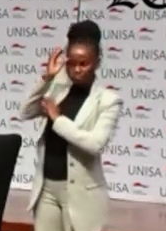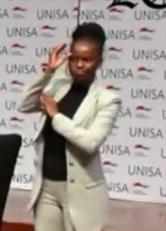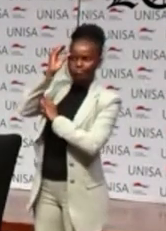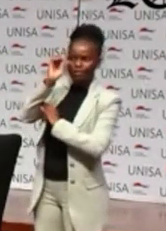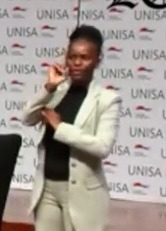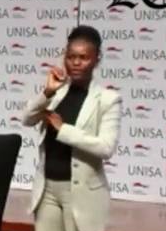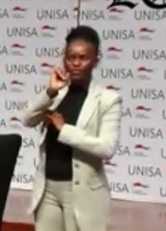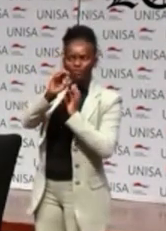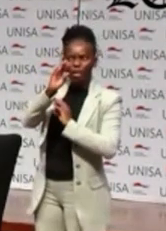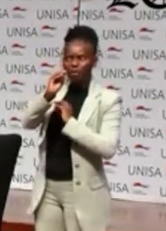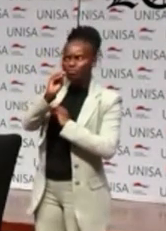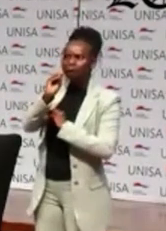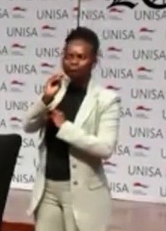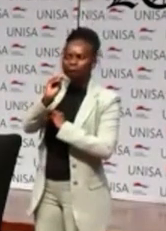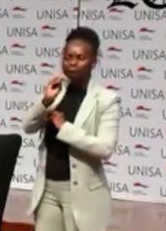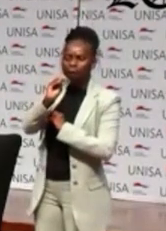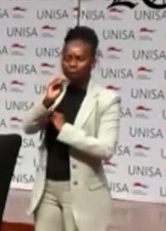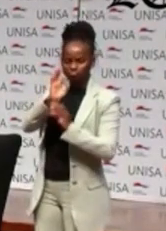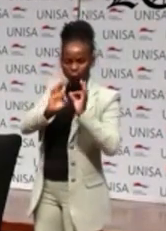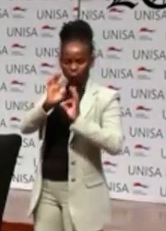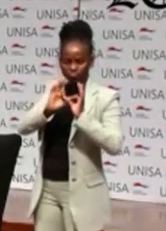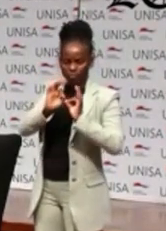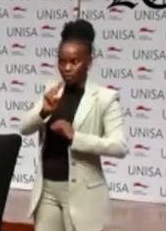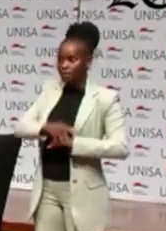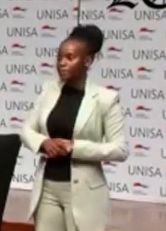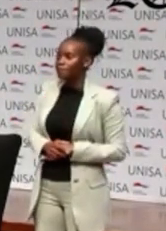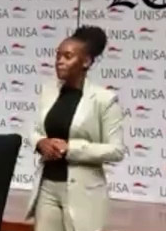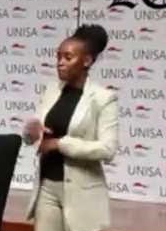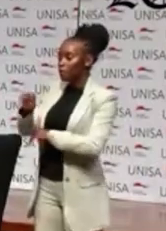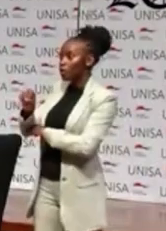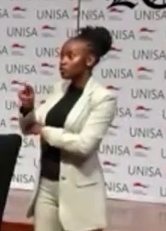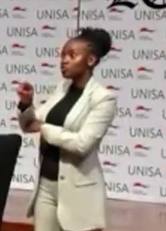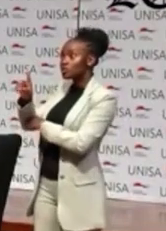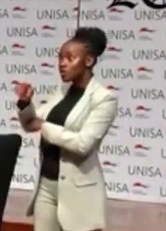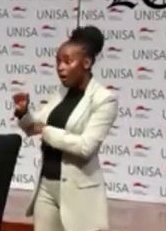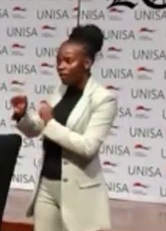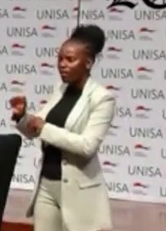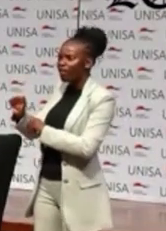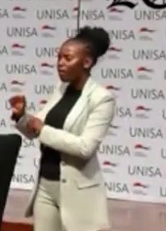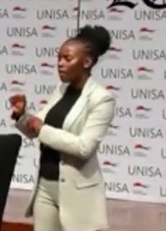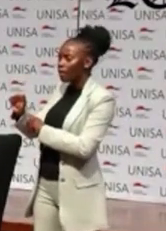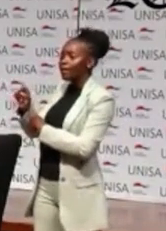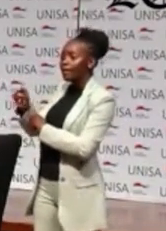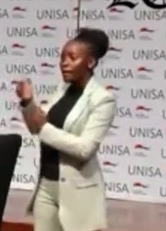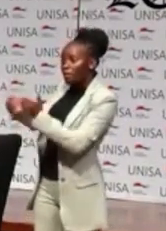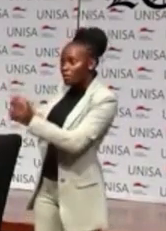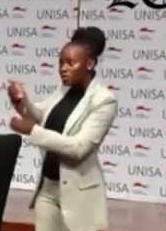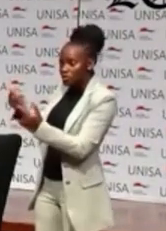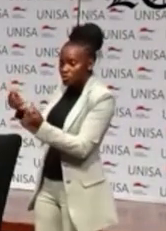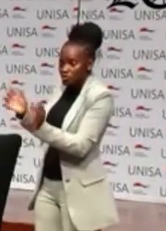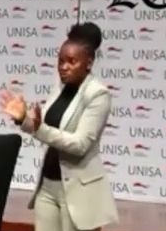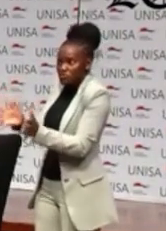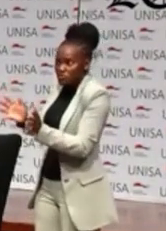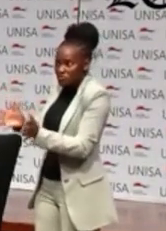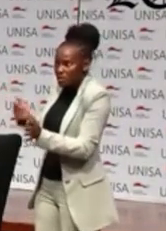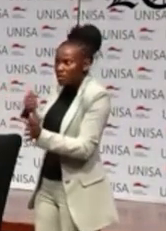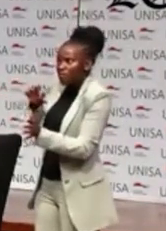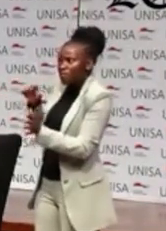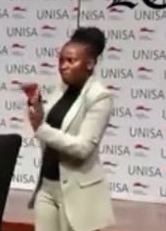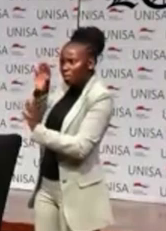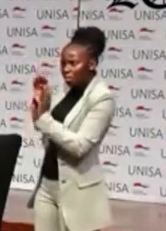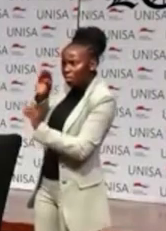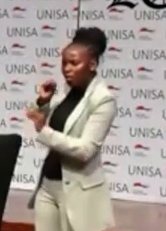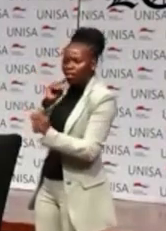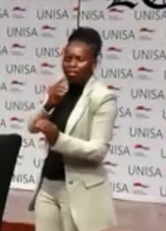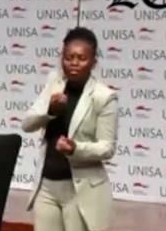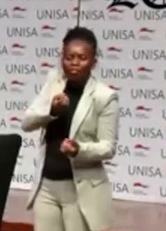of, because the Sudan has gone through this process as well. There's been many that we can list. Just take us